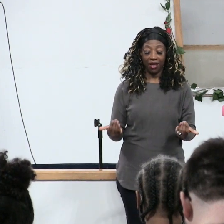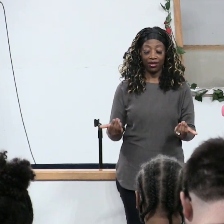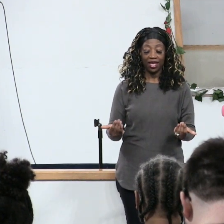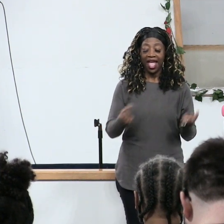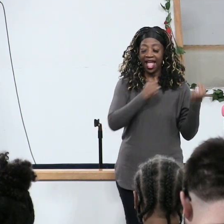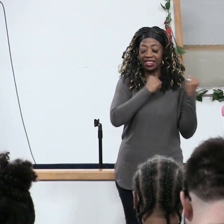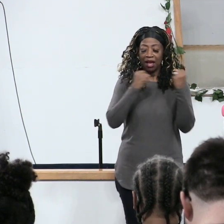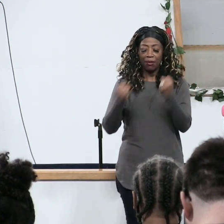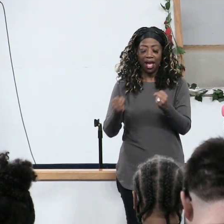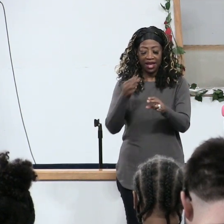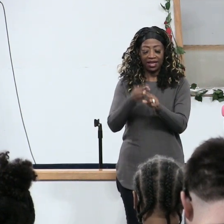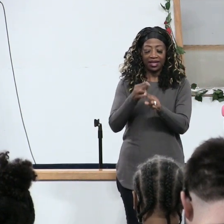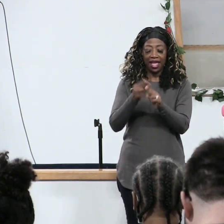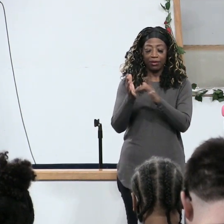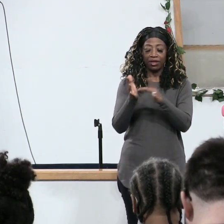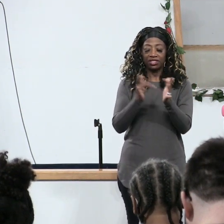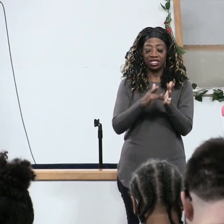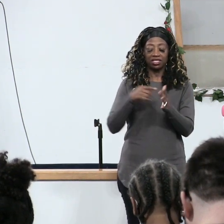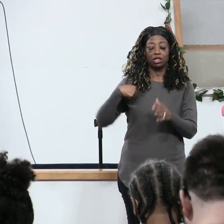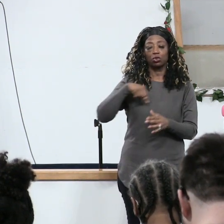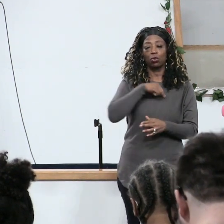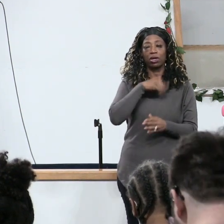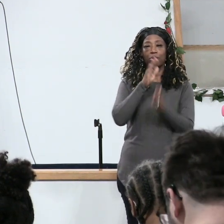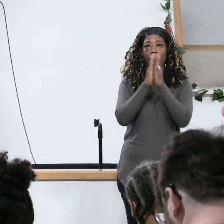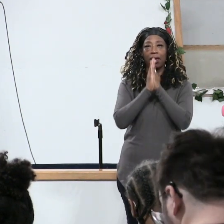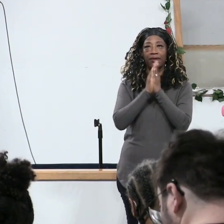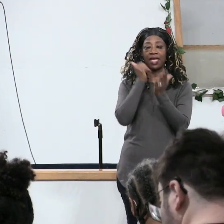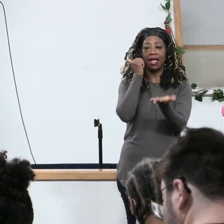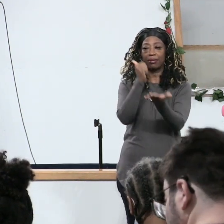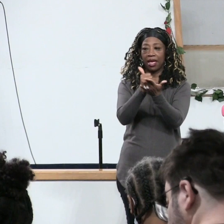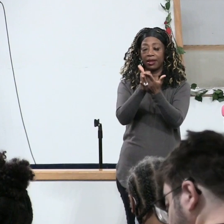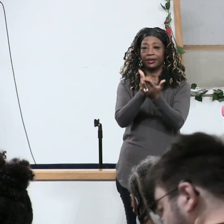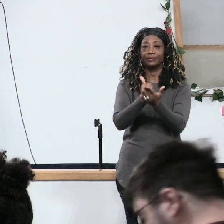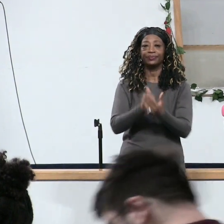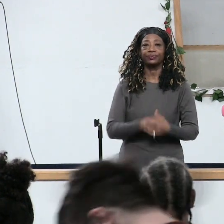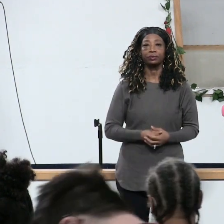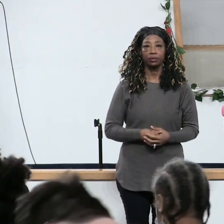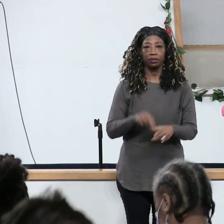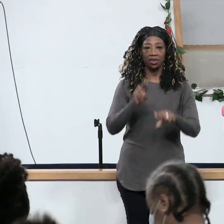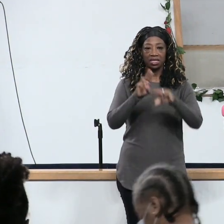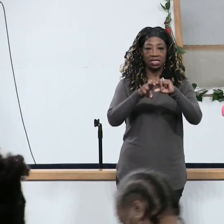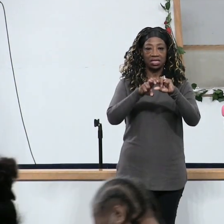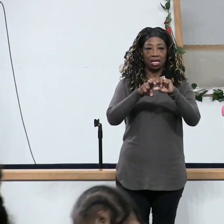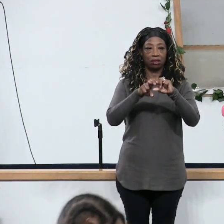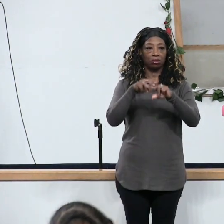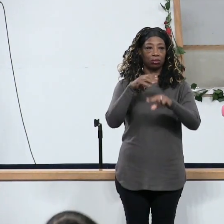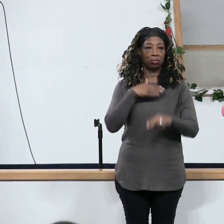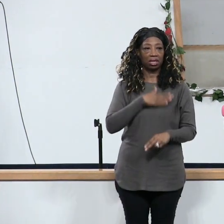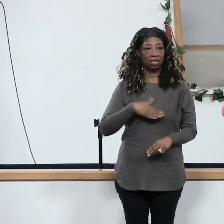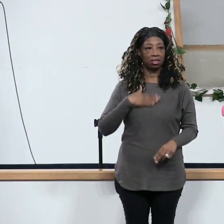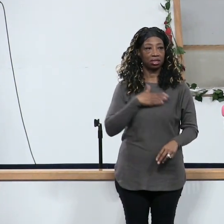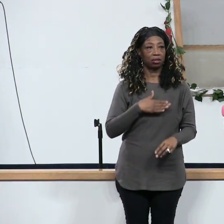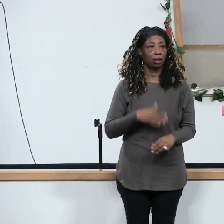the mighty name of Jesus, we do pray. Amen. You may sit, please.